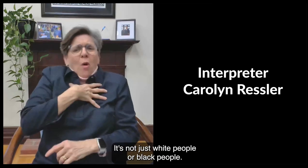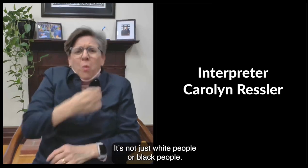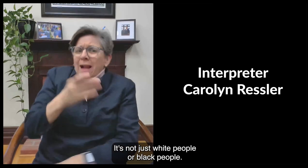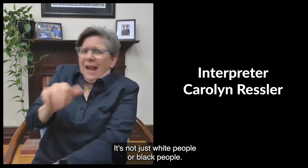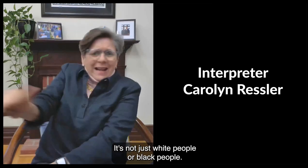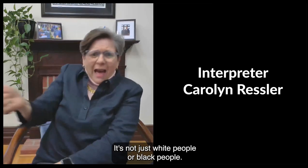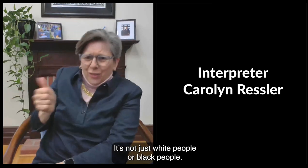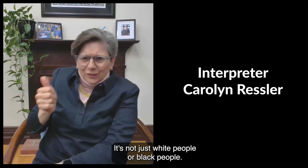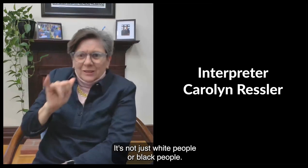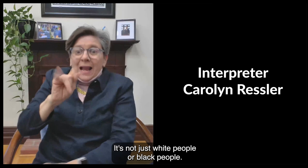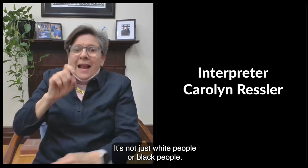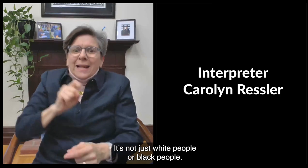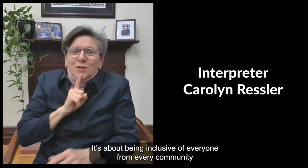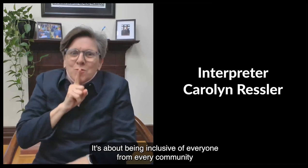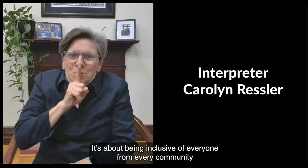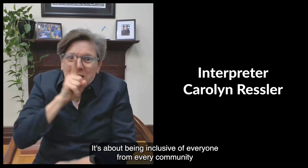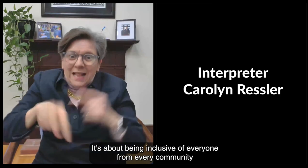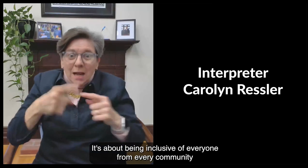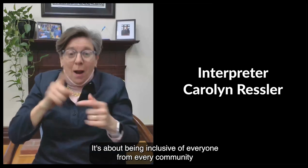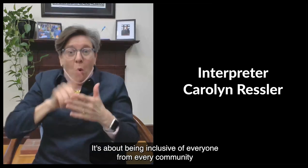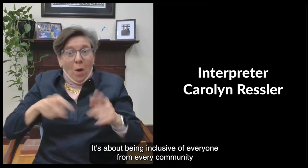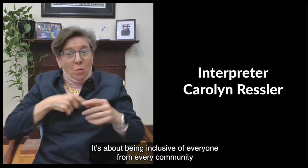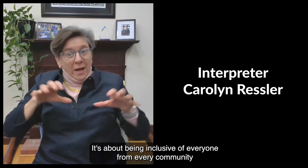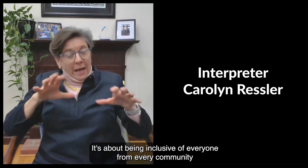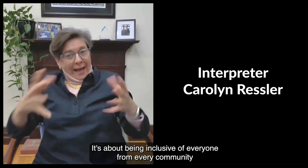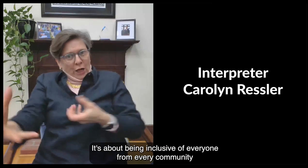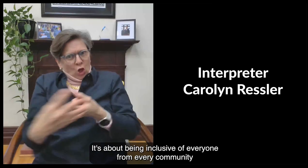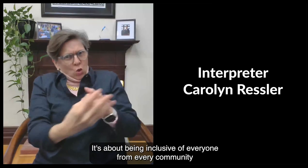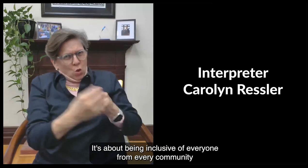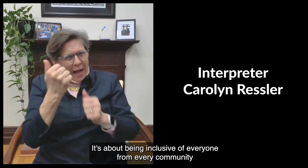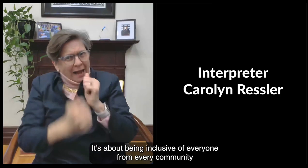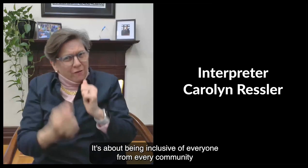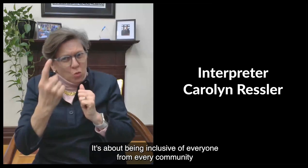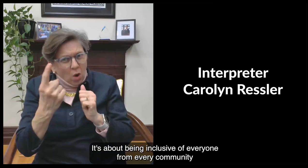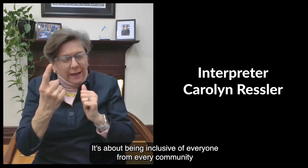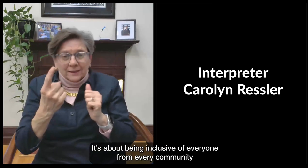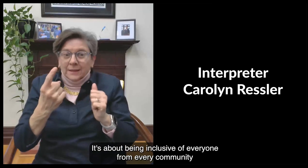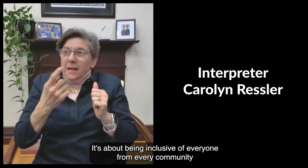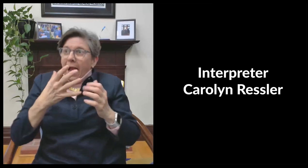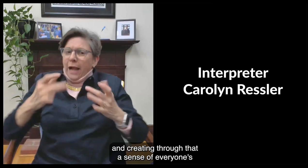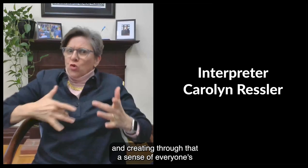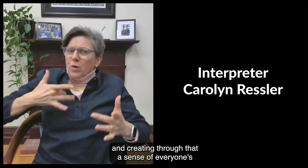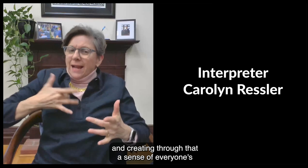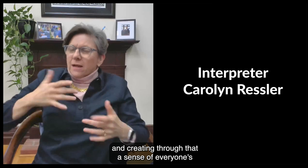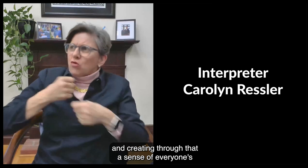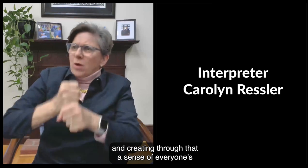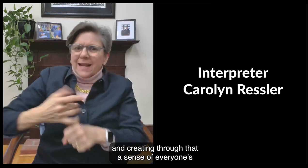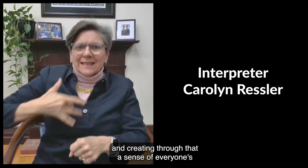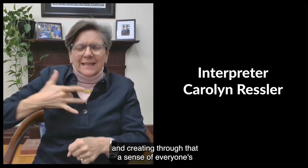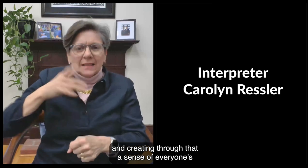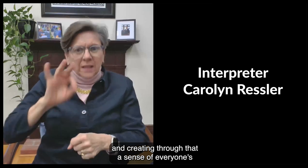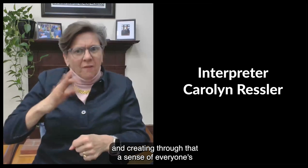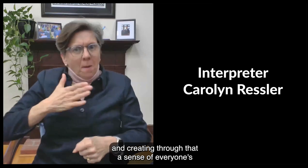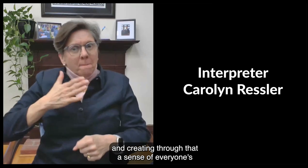not English or American Sign Language. It's not just white people or black people. It's about our being inclusive of everyone from every